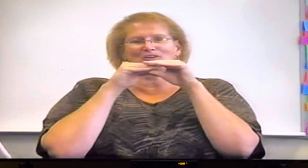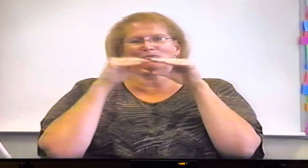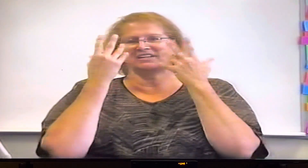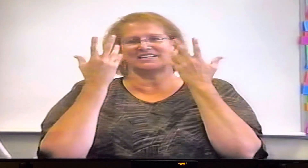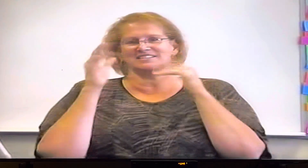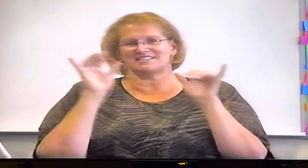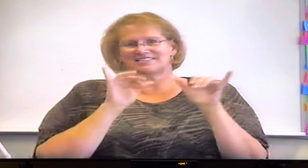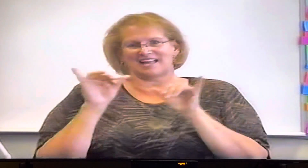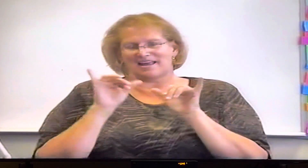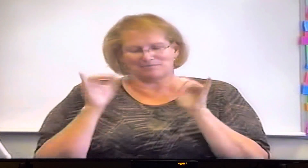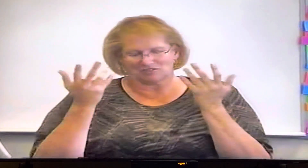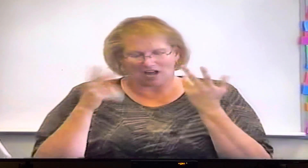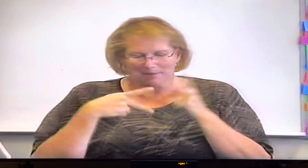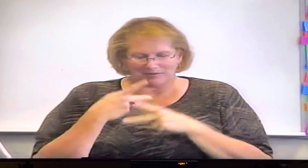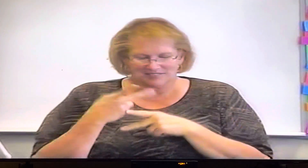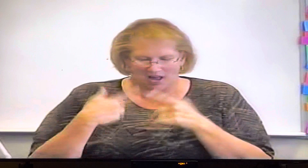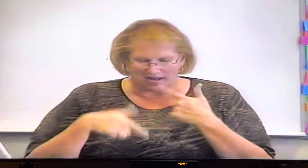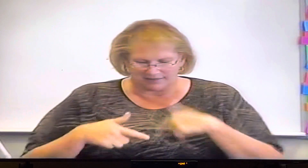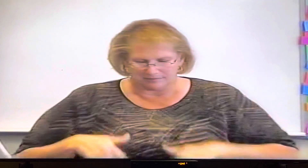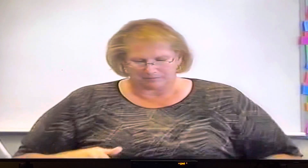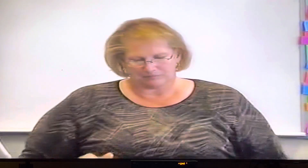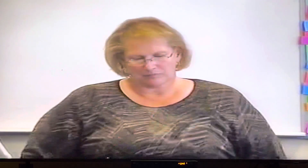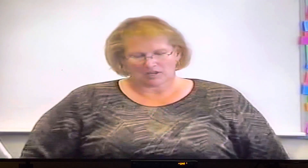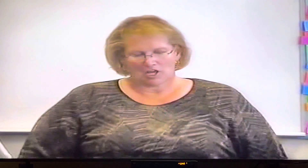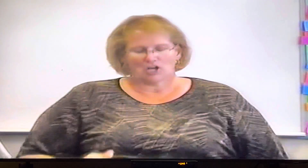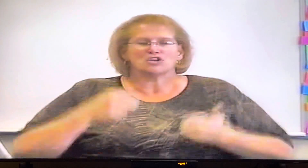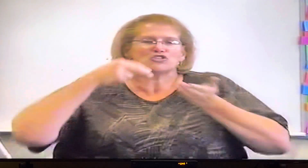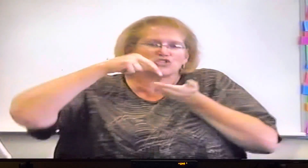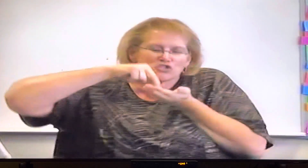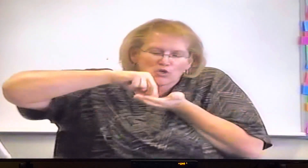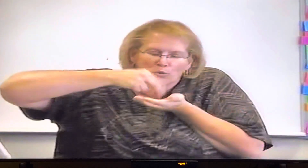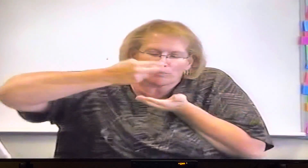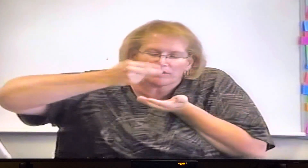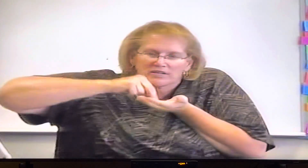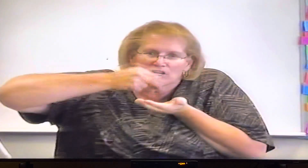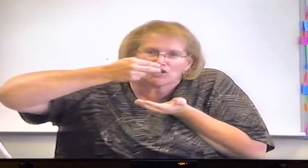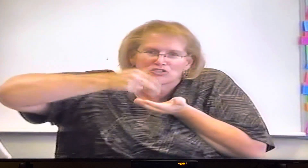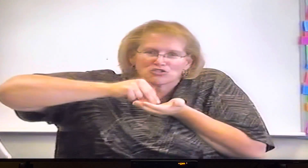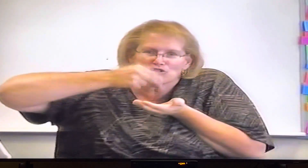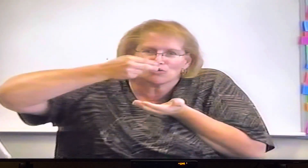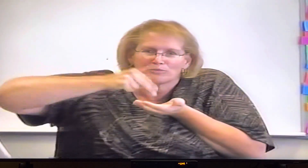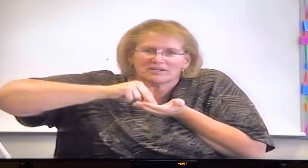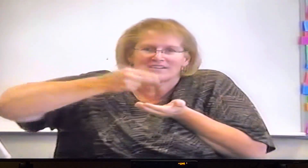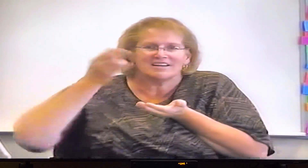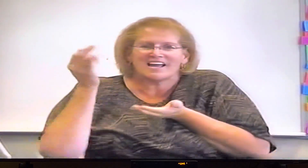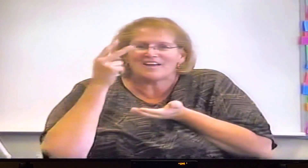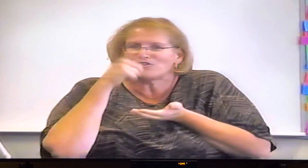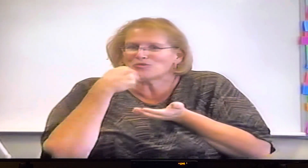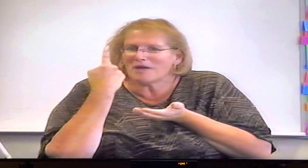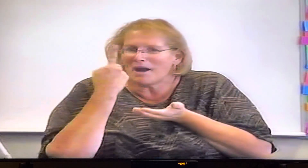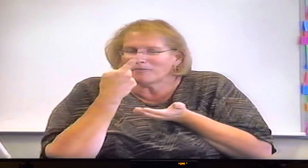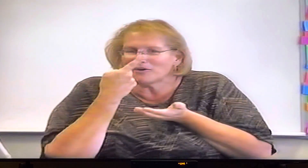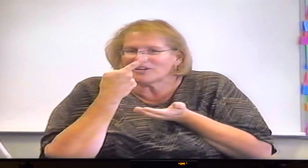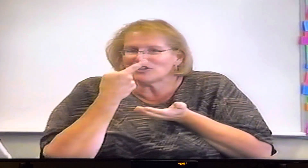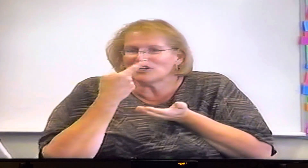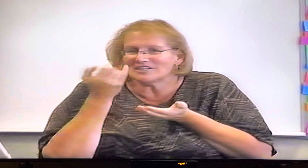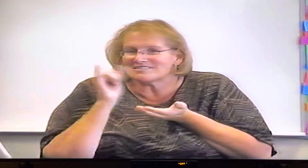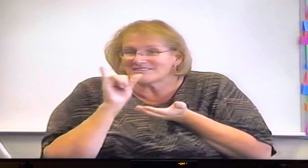really is the same type of sign. Soup. Soup. If you remember, it looks